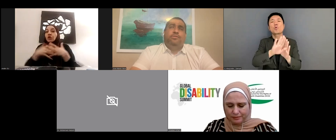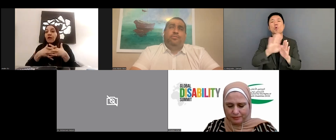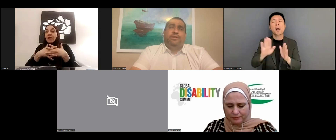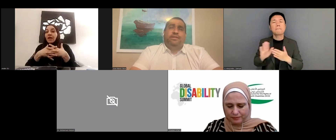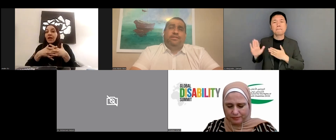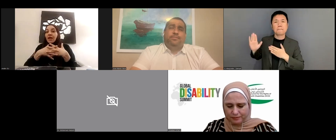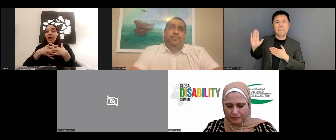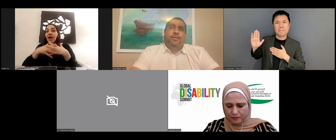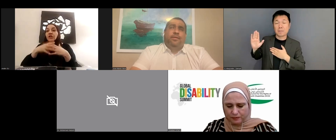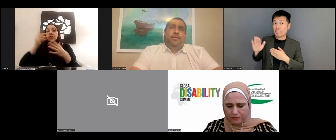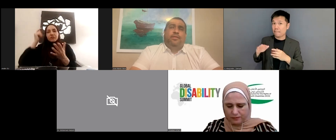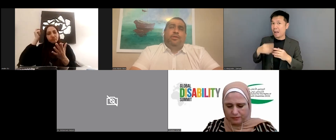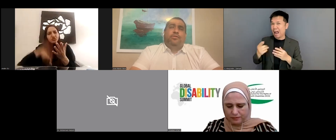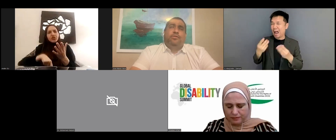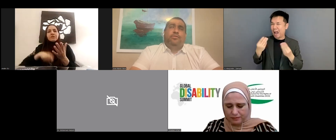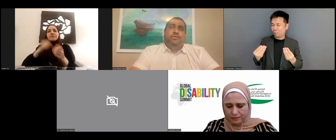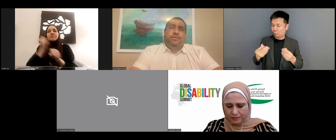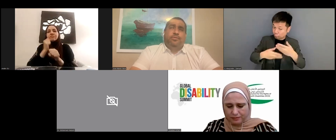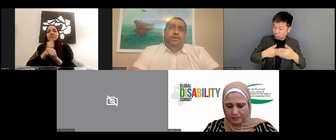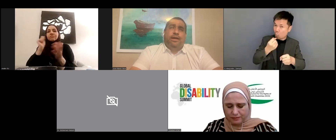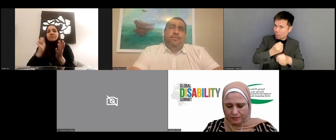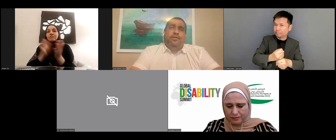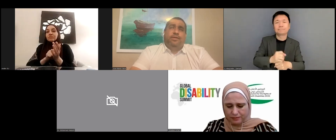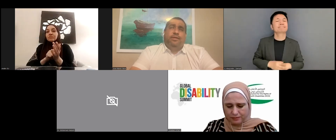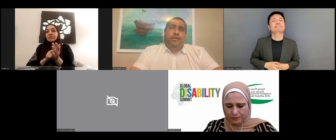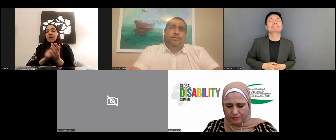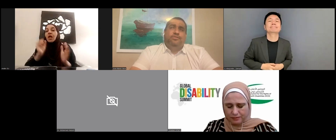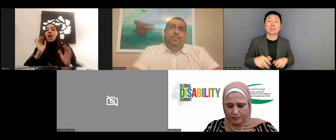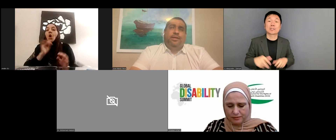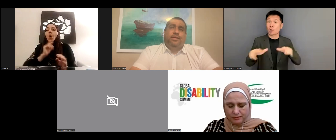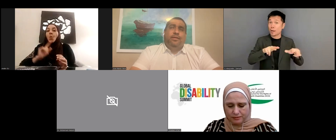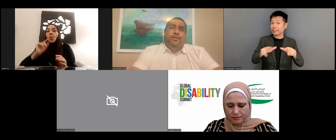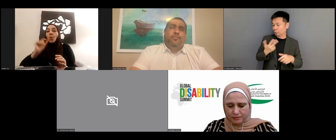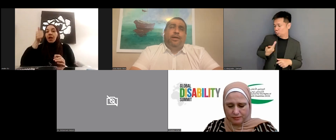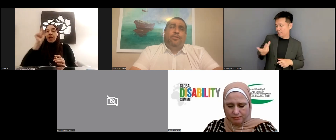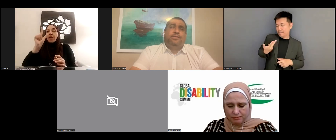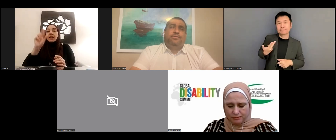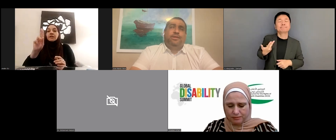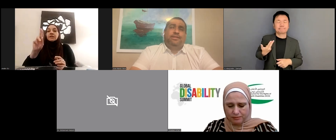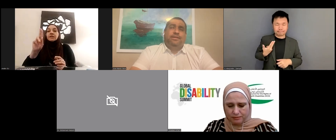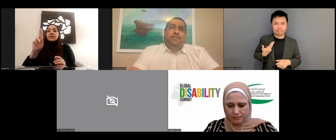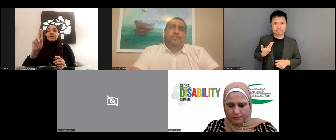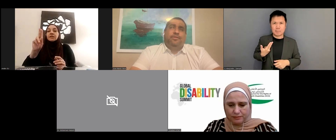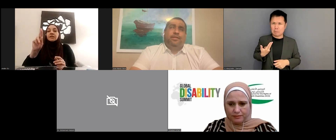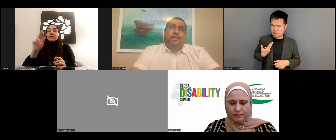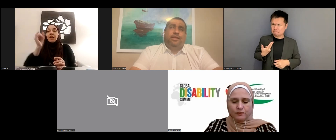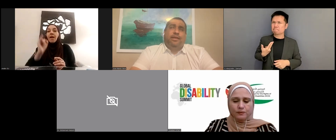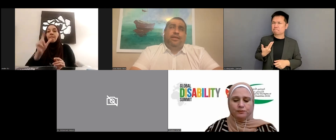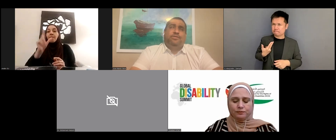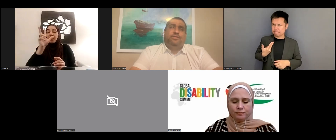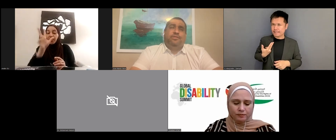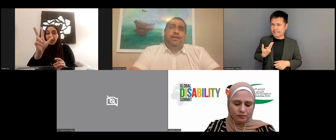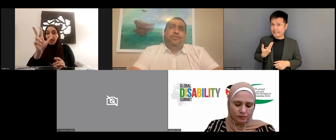commitment submitted. The three co-hosts, we have agreed to be rather strict for